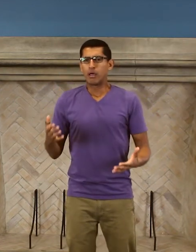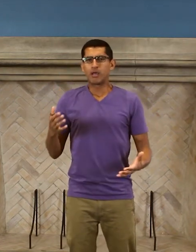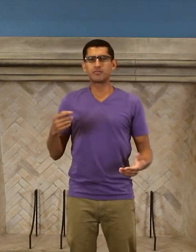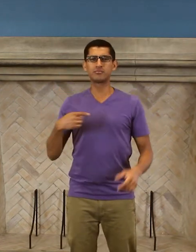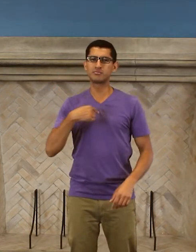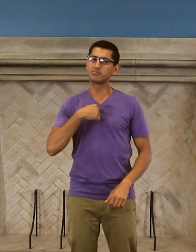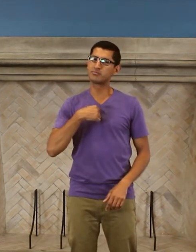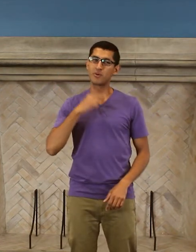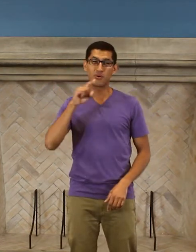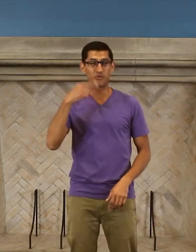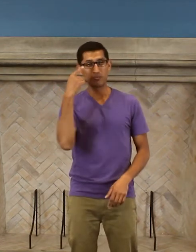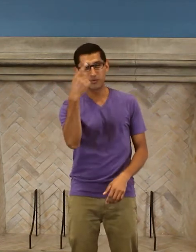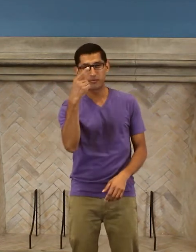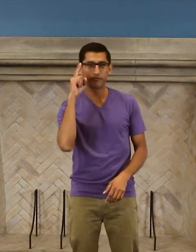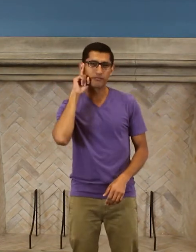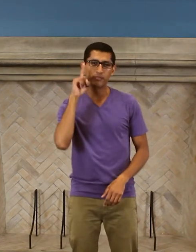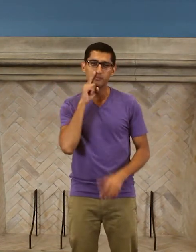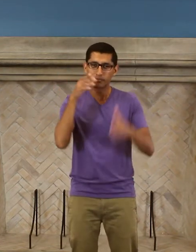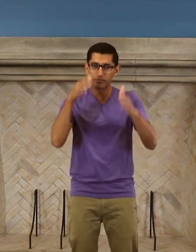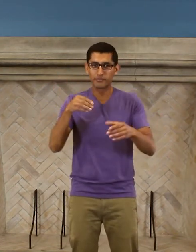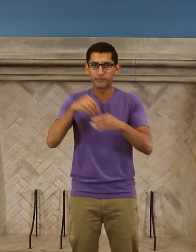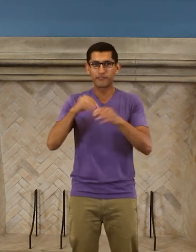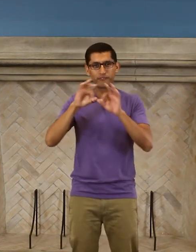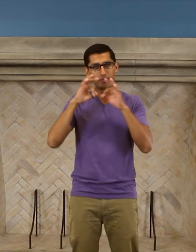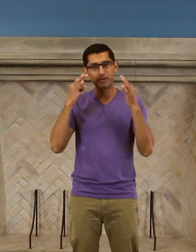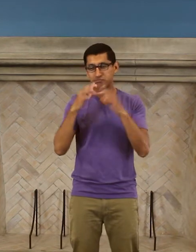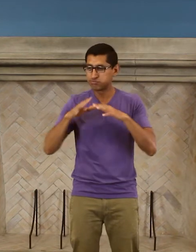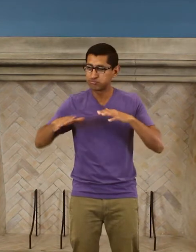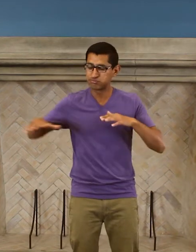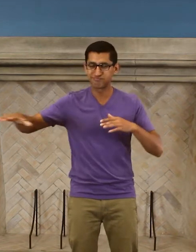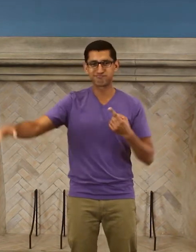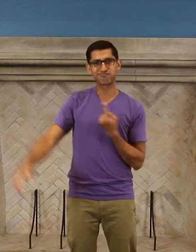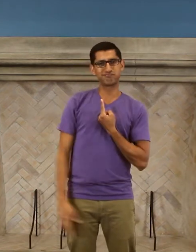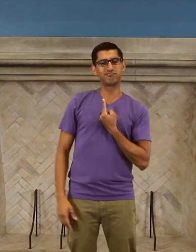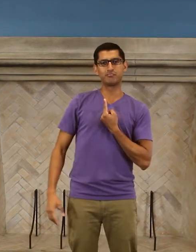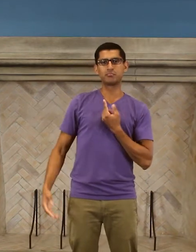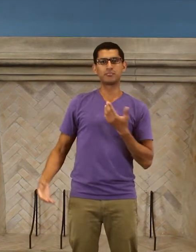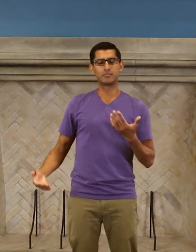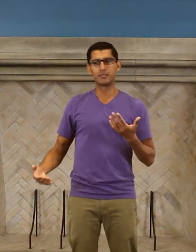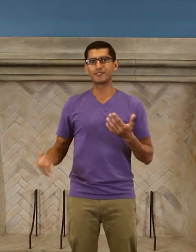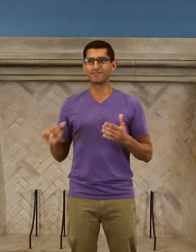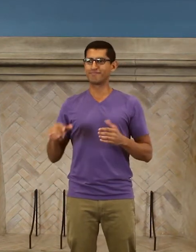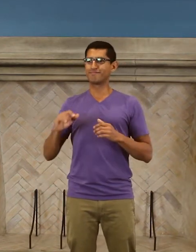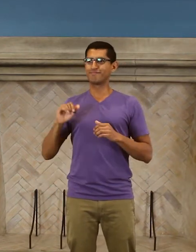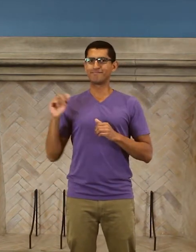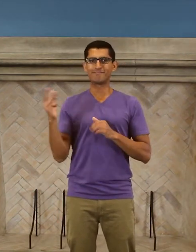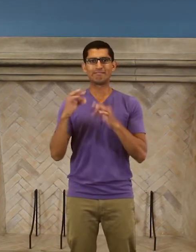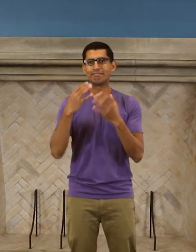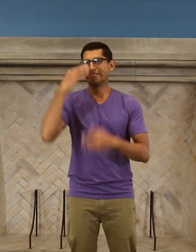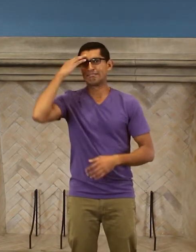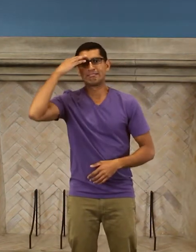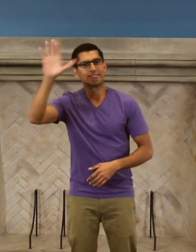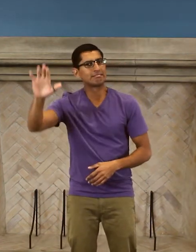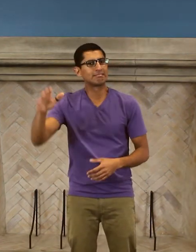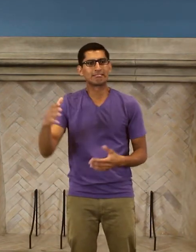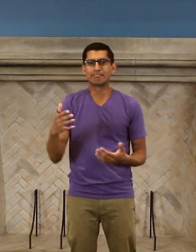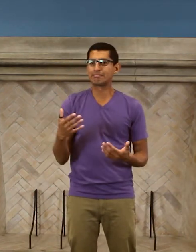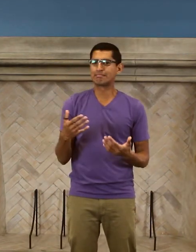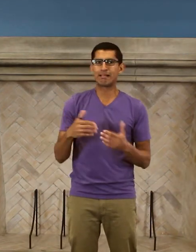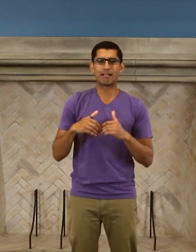do. I was the only deaf person in my family, my entire family. They had no